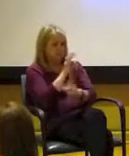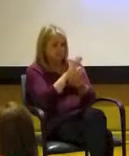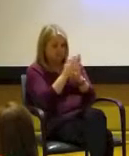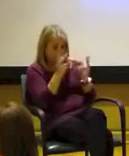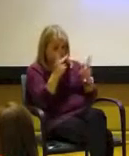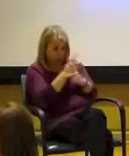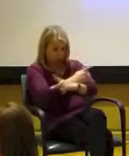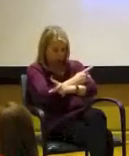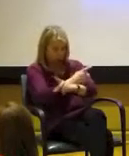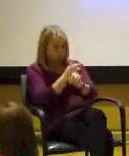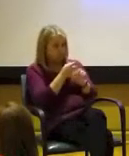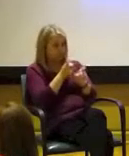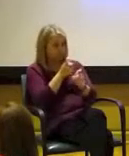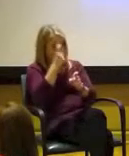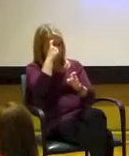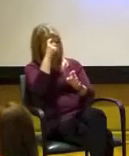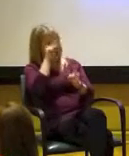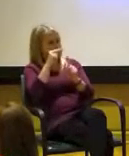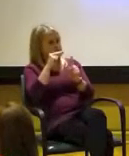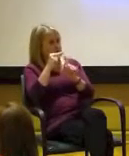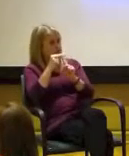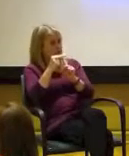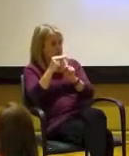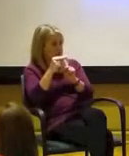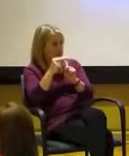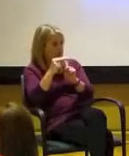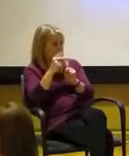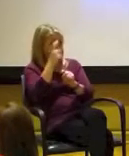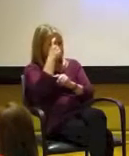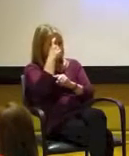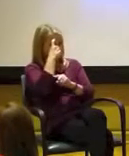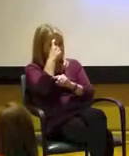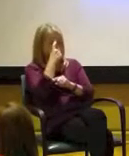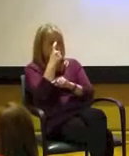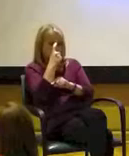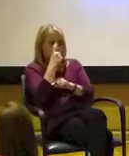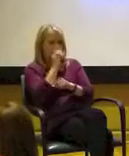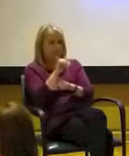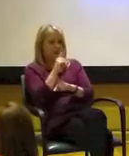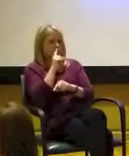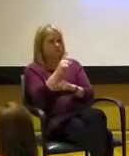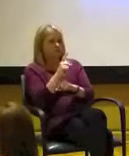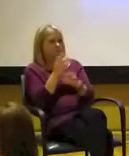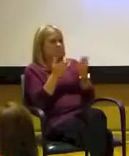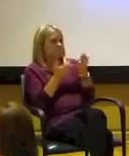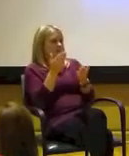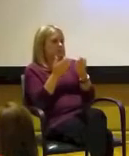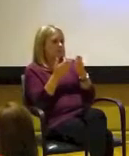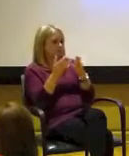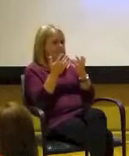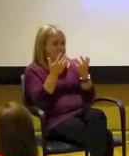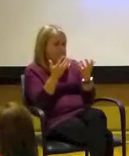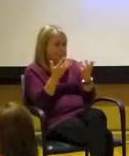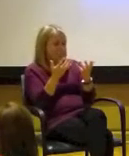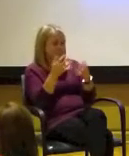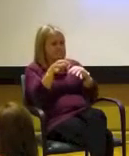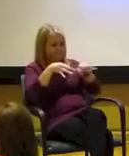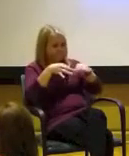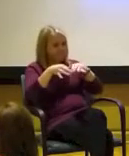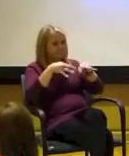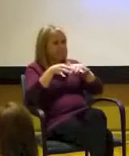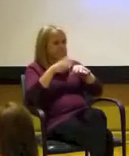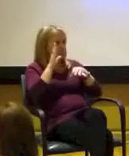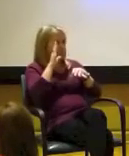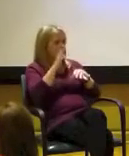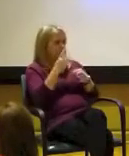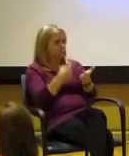getting worse from a neurological standpoint, there's usually an explanation that we can try to